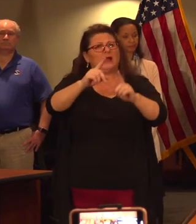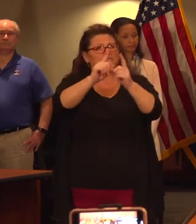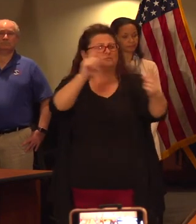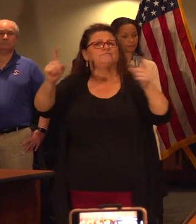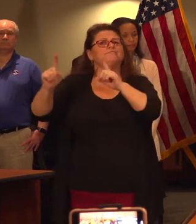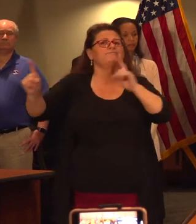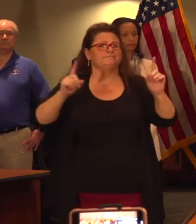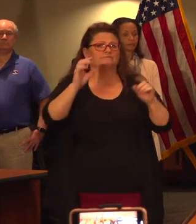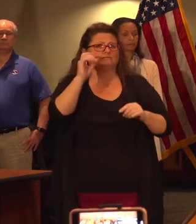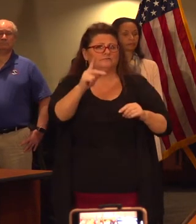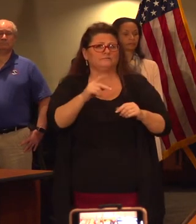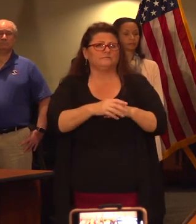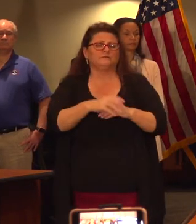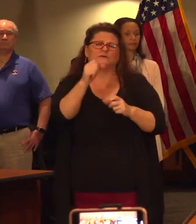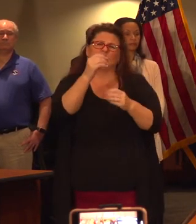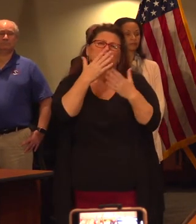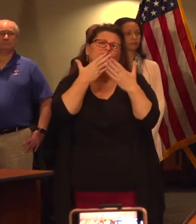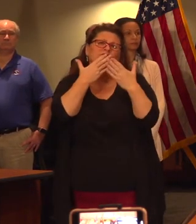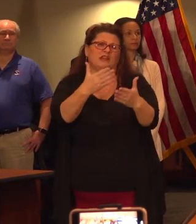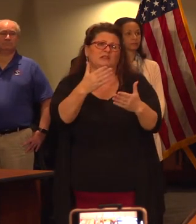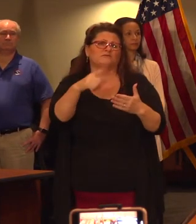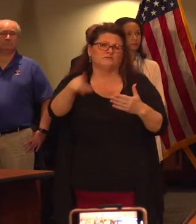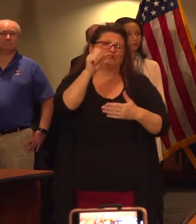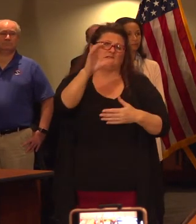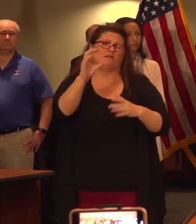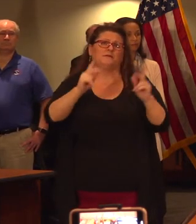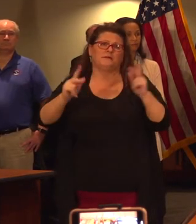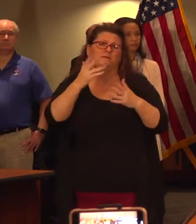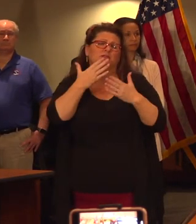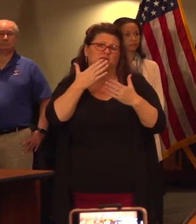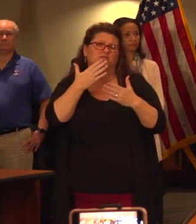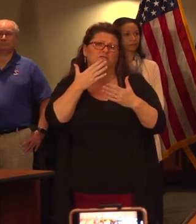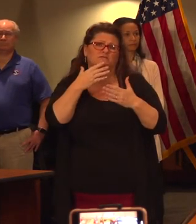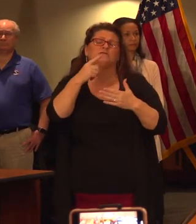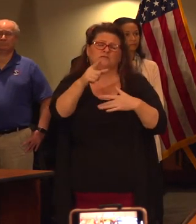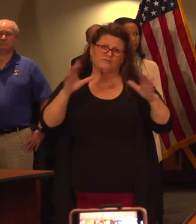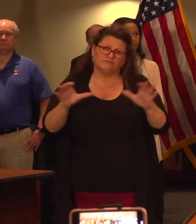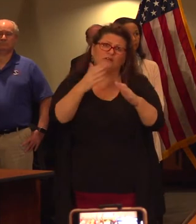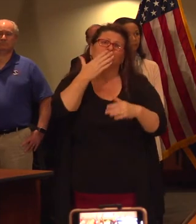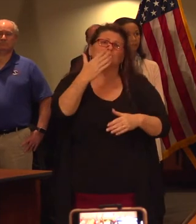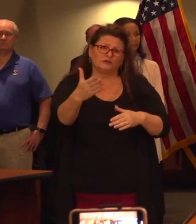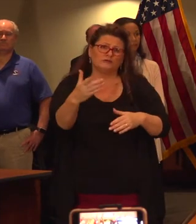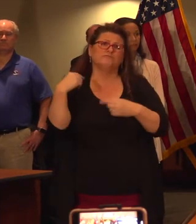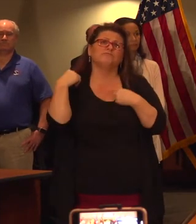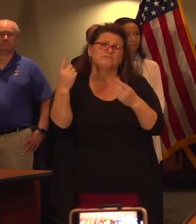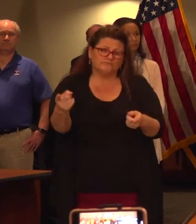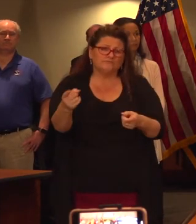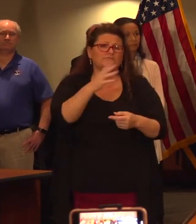want to thank the people of South Carolina for what they've done. And also I want to thank the